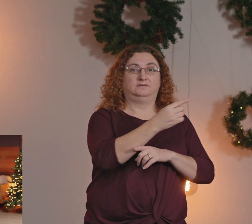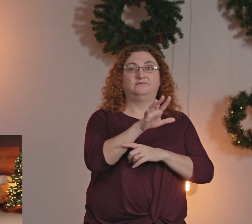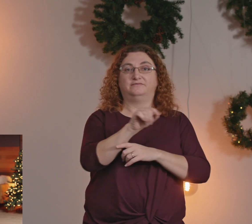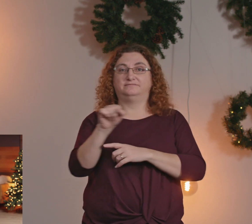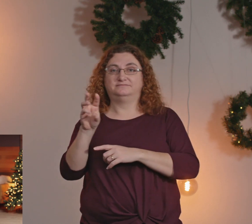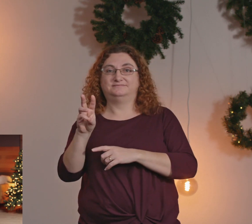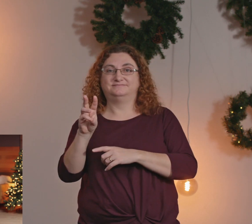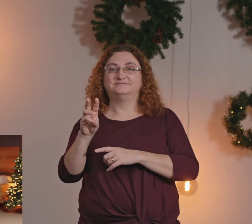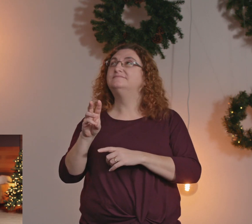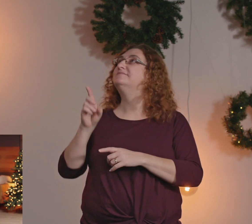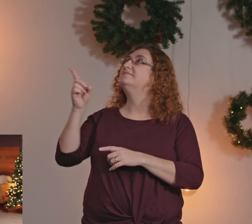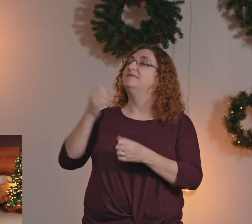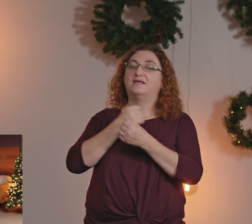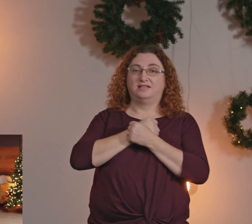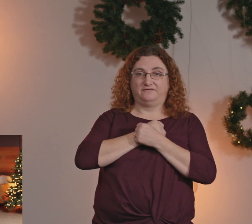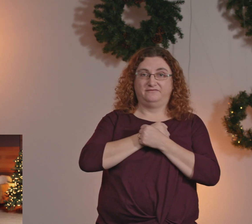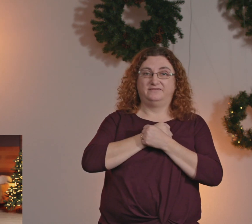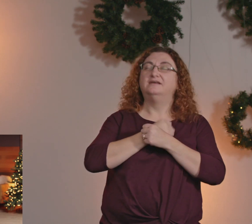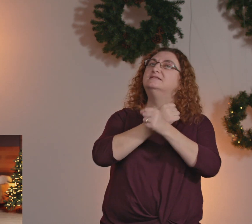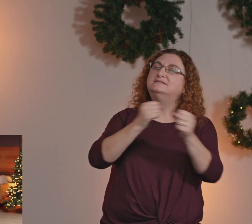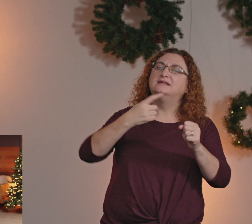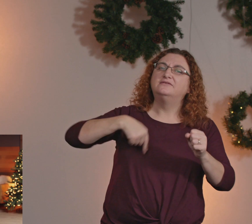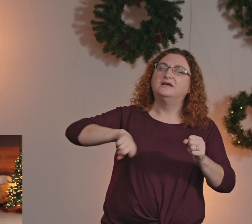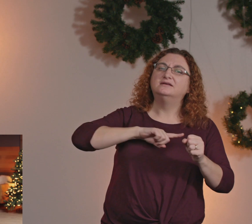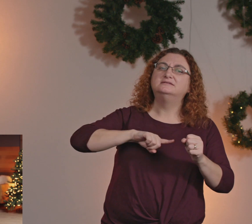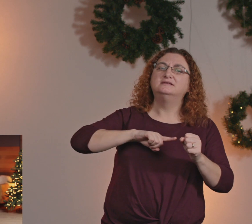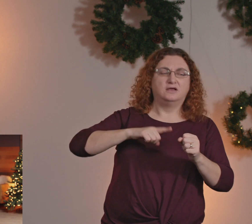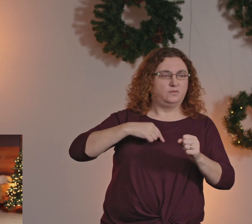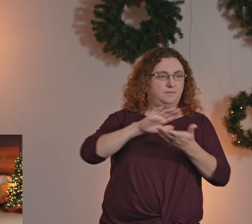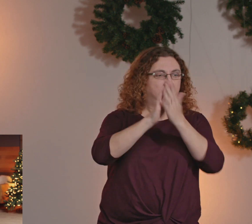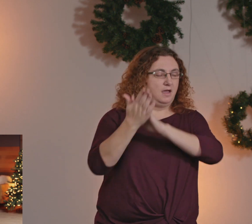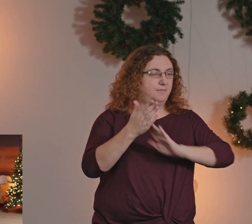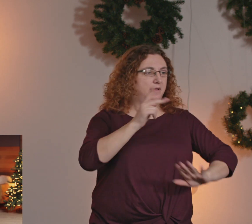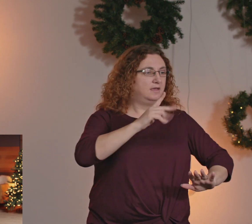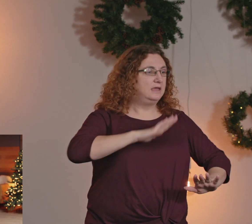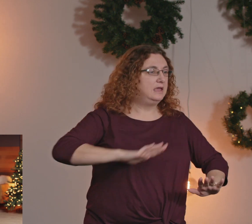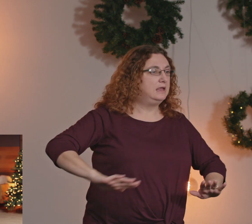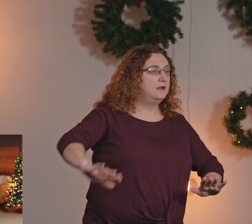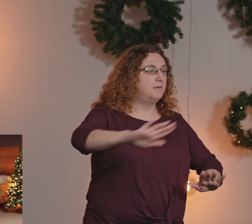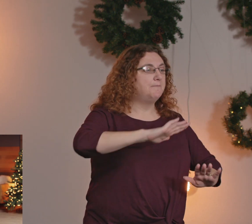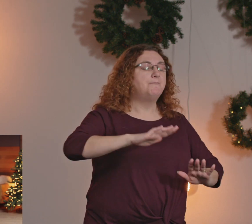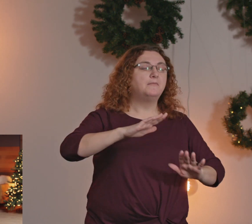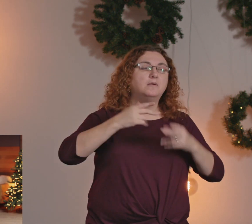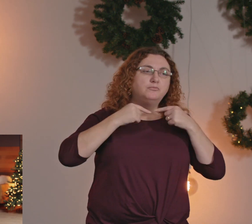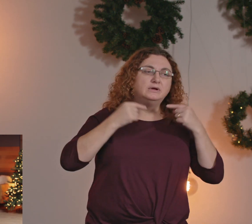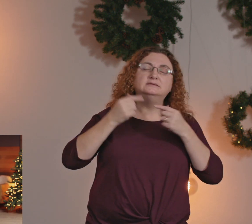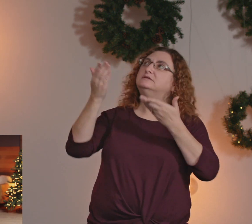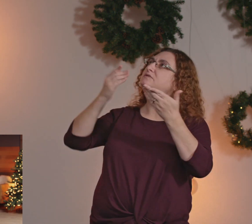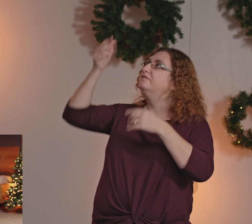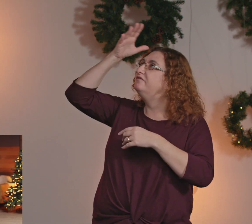loves us and has freed us from our sins by his blood and has made us to be a kingdom and priests to serve his God and Father, to